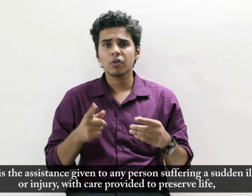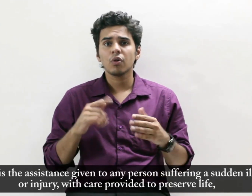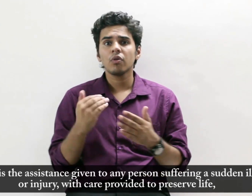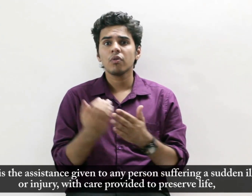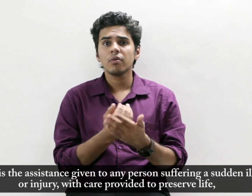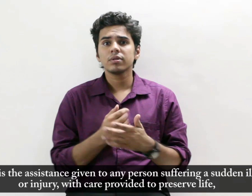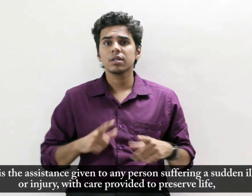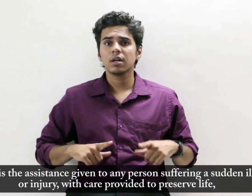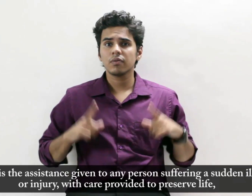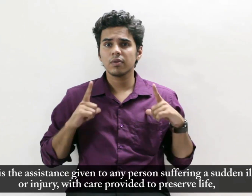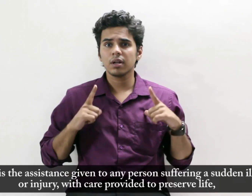life,